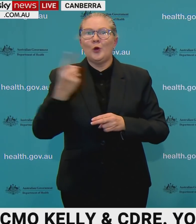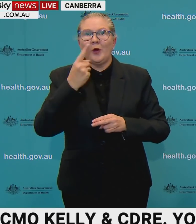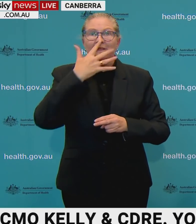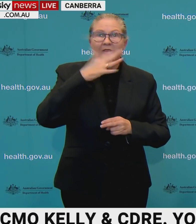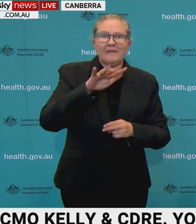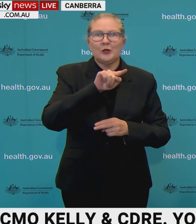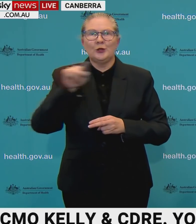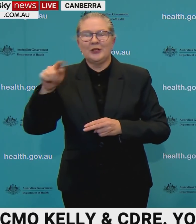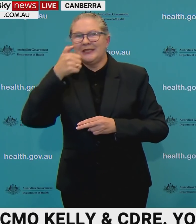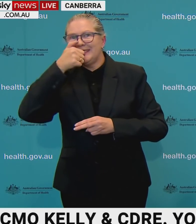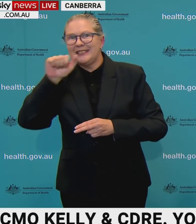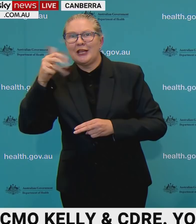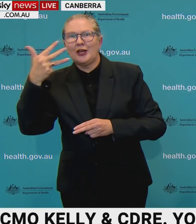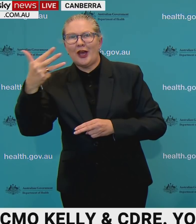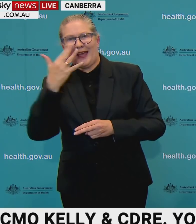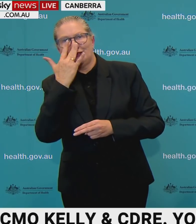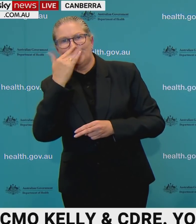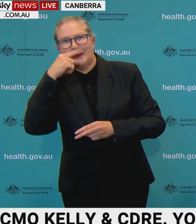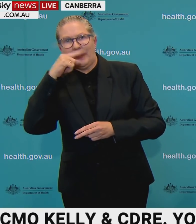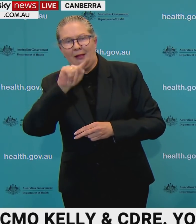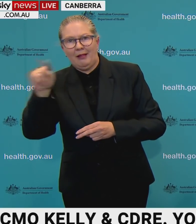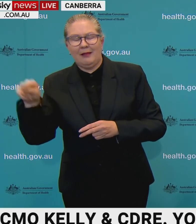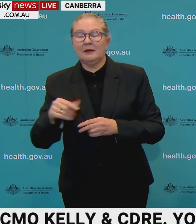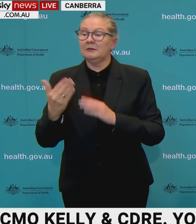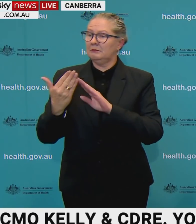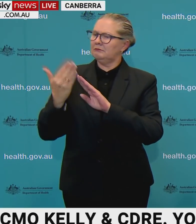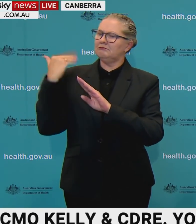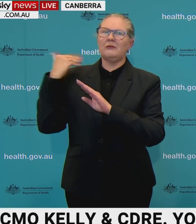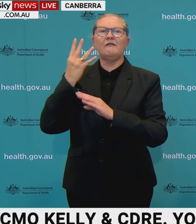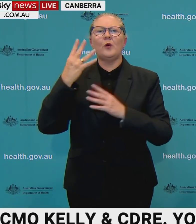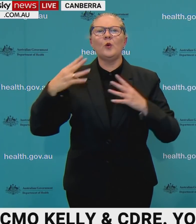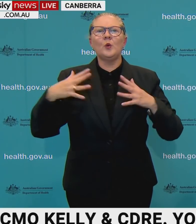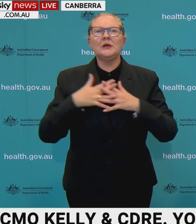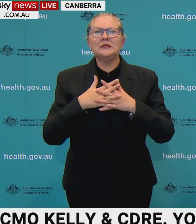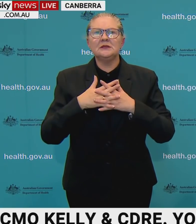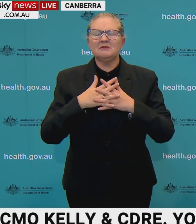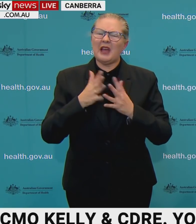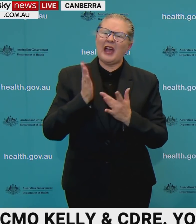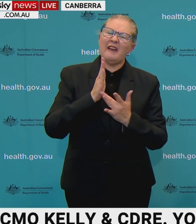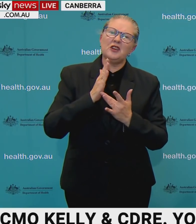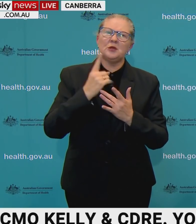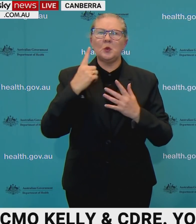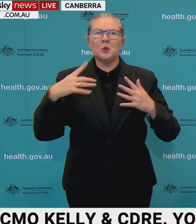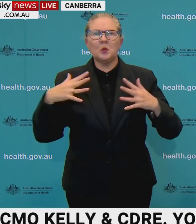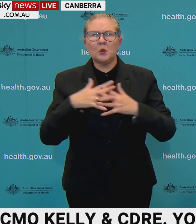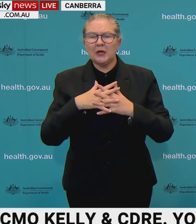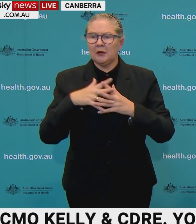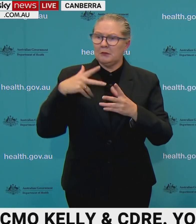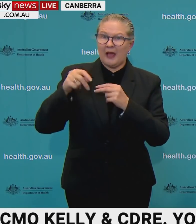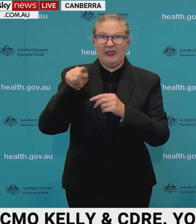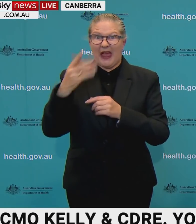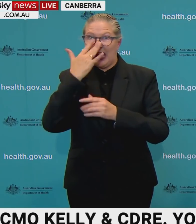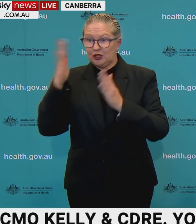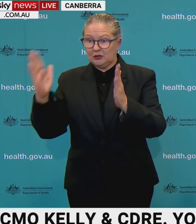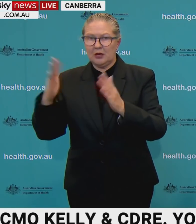cohort. And of note, over the last 4 weeks, the weekly average of doses administered to that cohort has gone